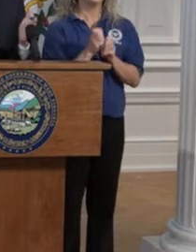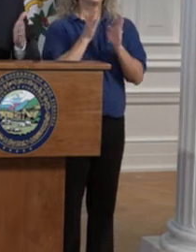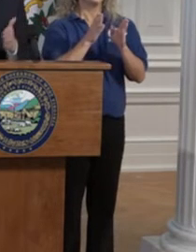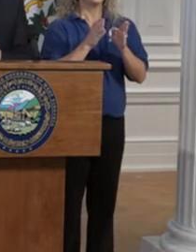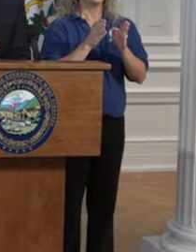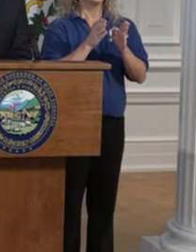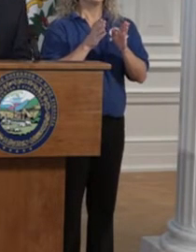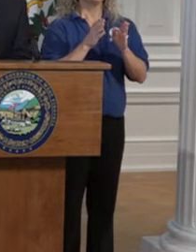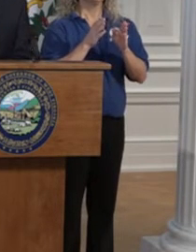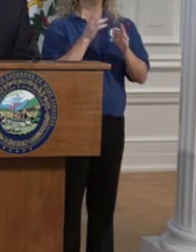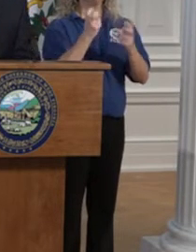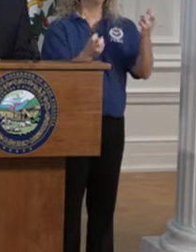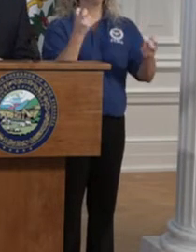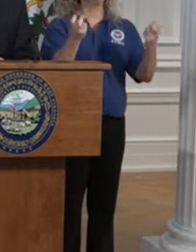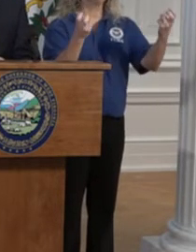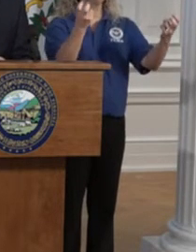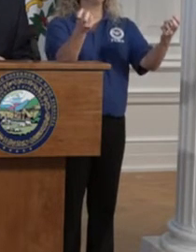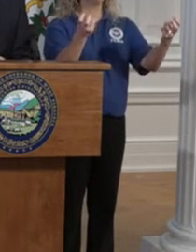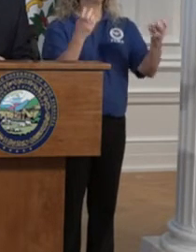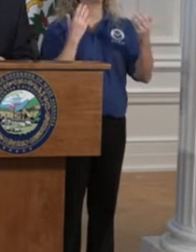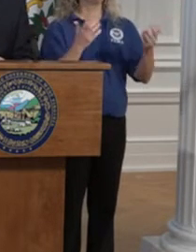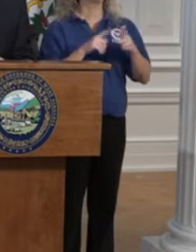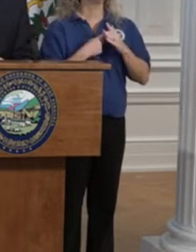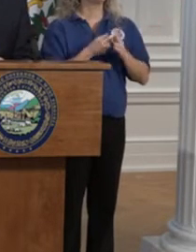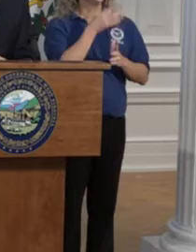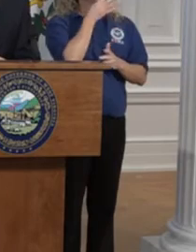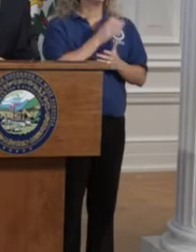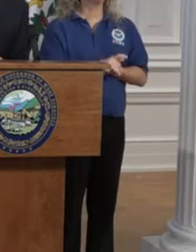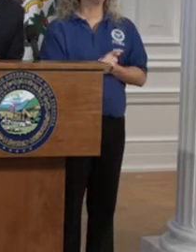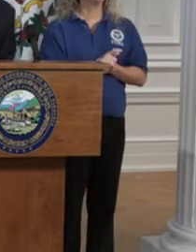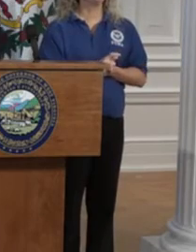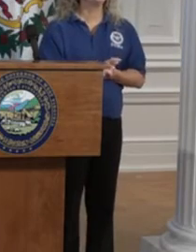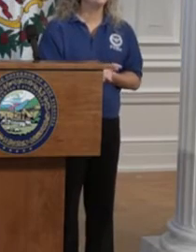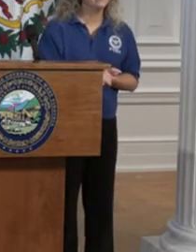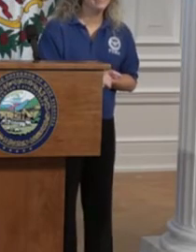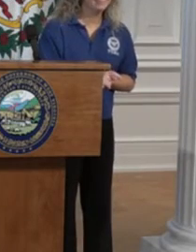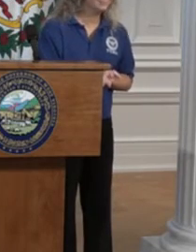and then start finding our way to our seats, we'll get started here in just a few minutes, okay?